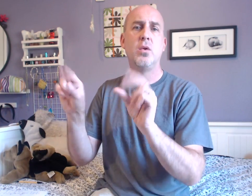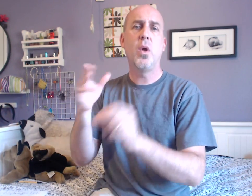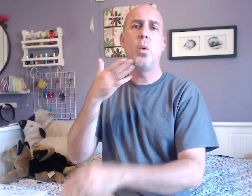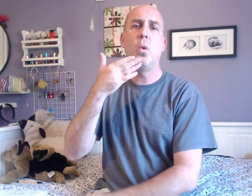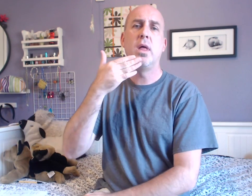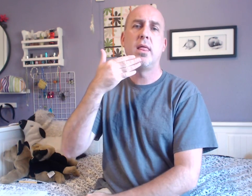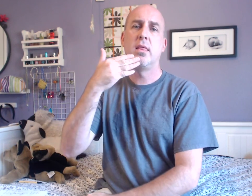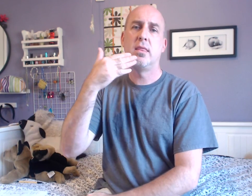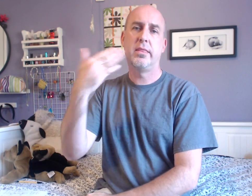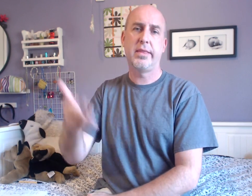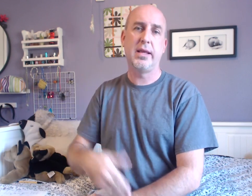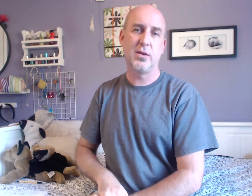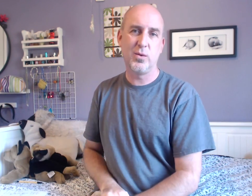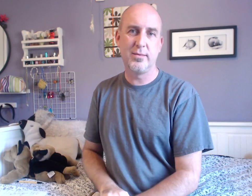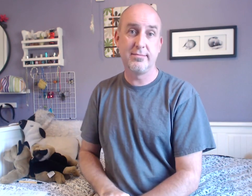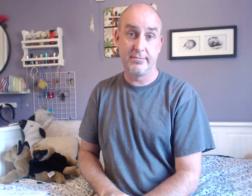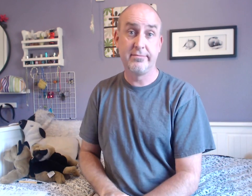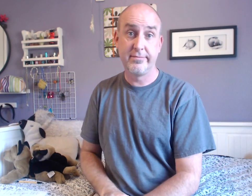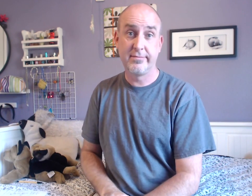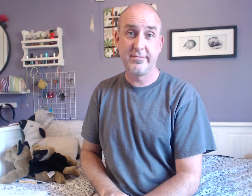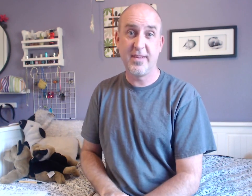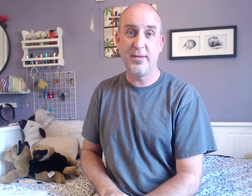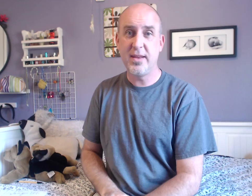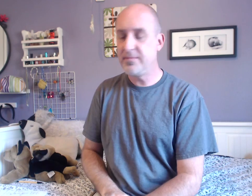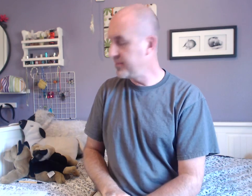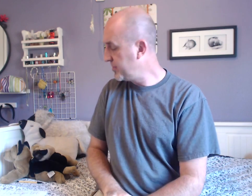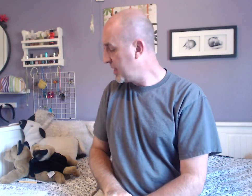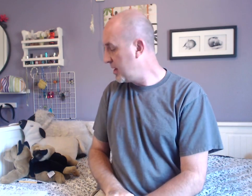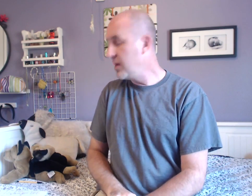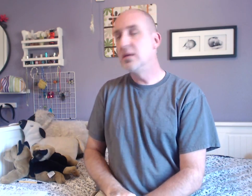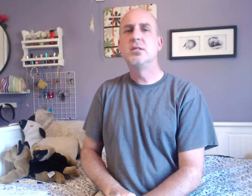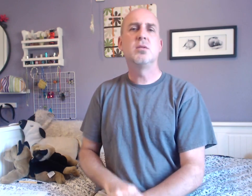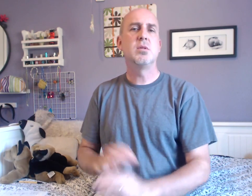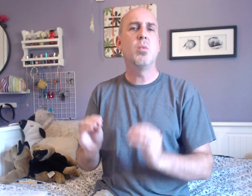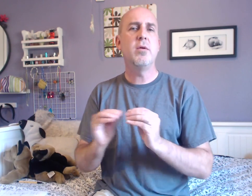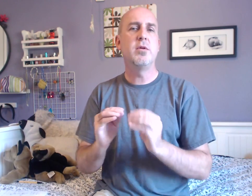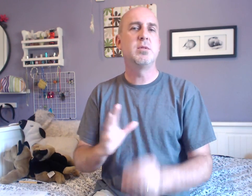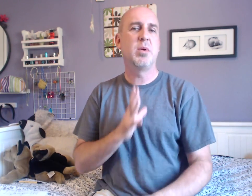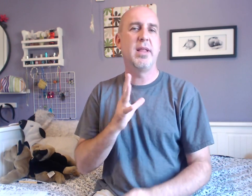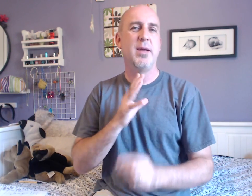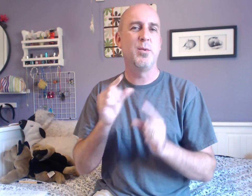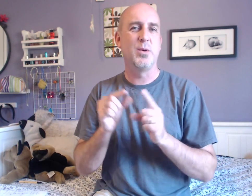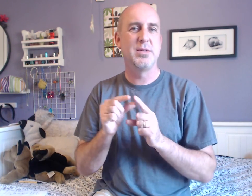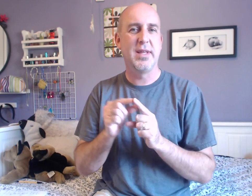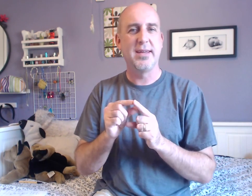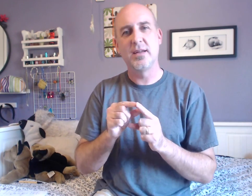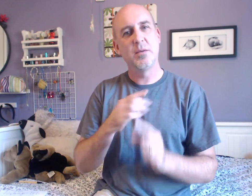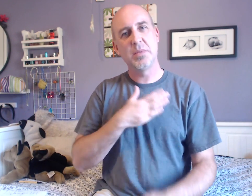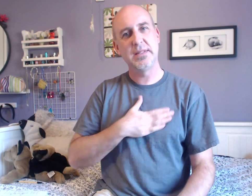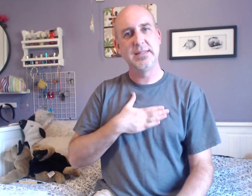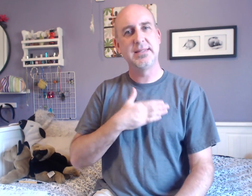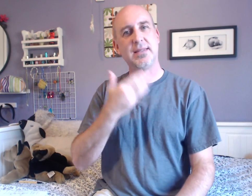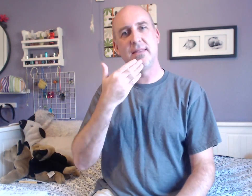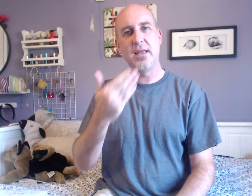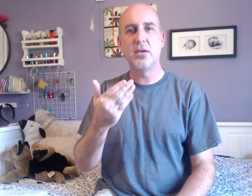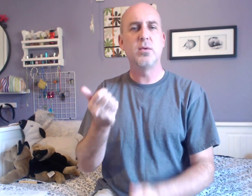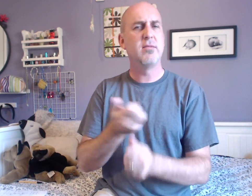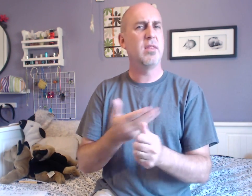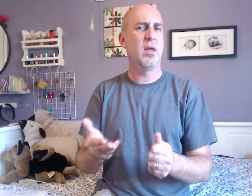No, thank you. All right? So some more of those polite words like please and thank you and everything,